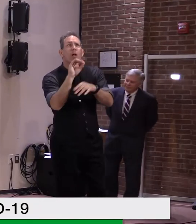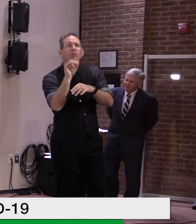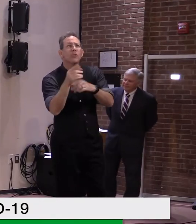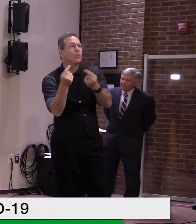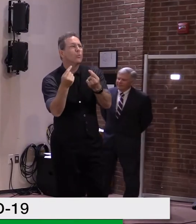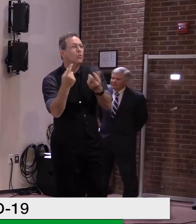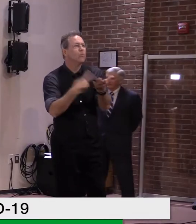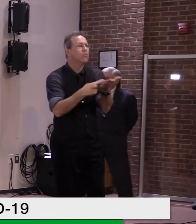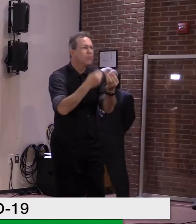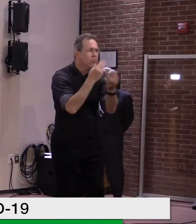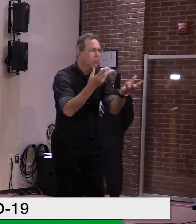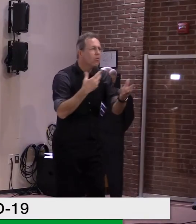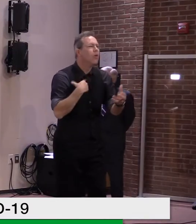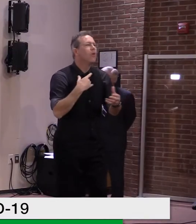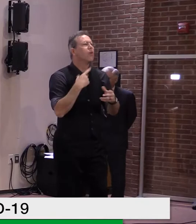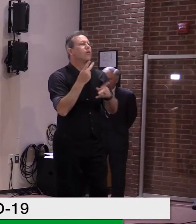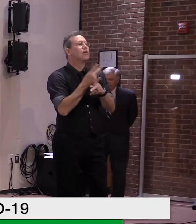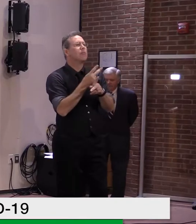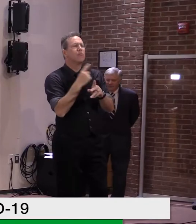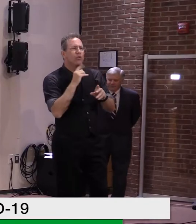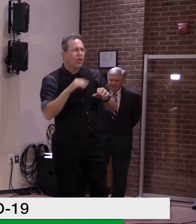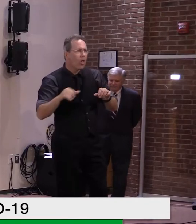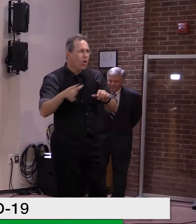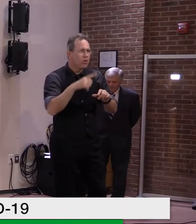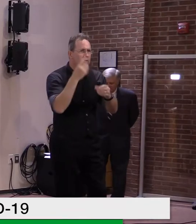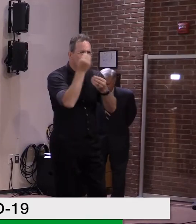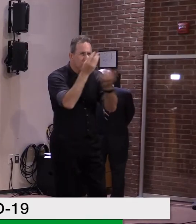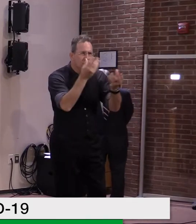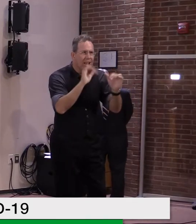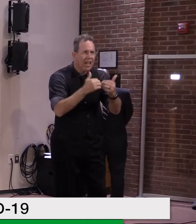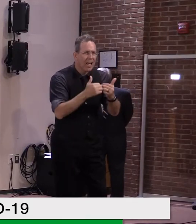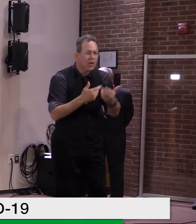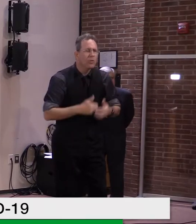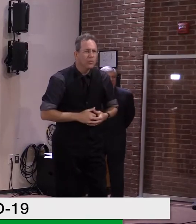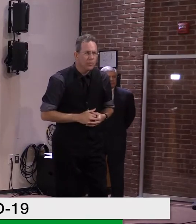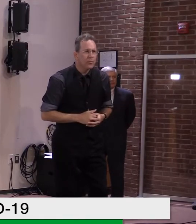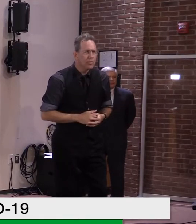number of those issues. We believe that if we